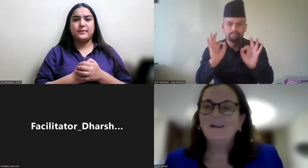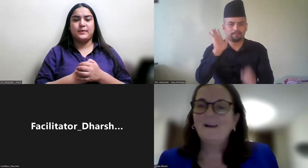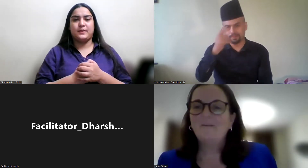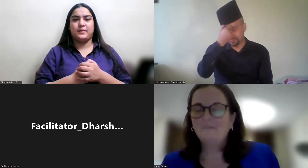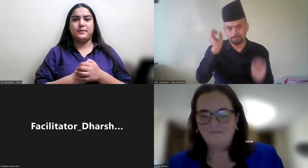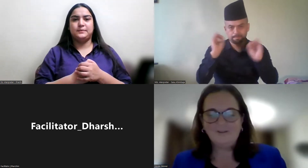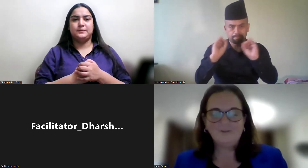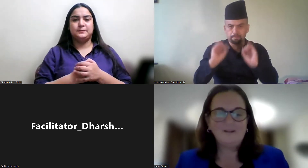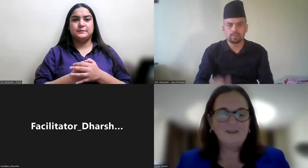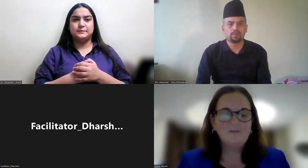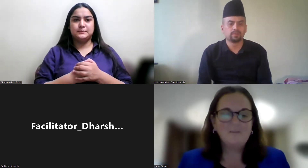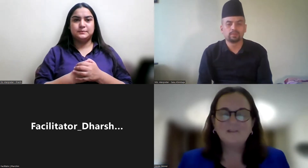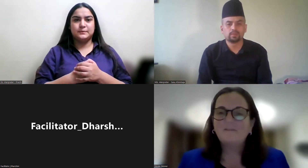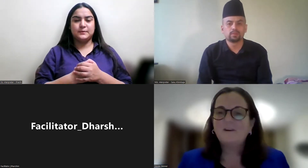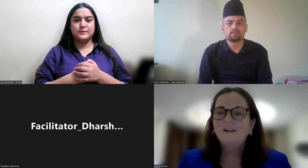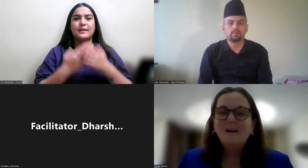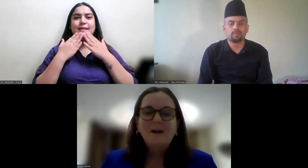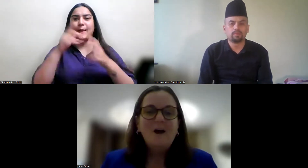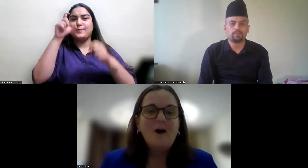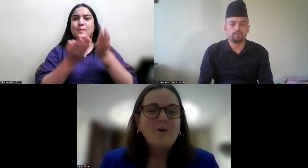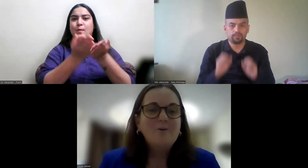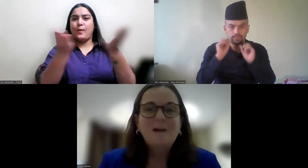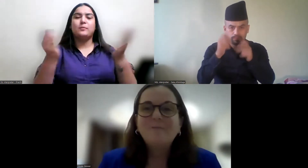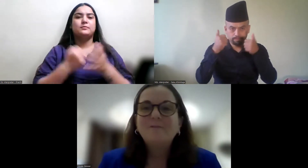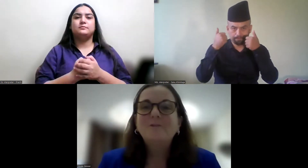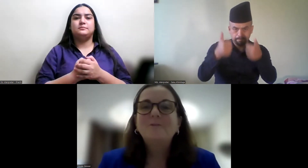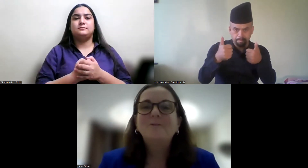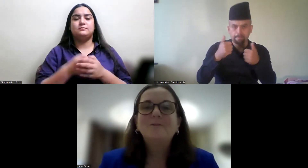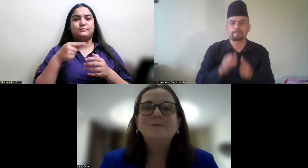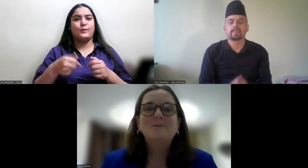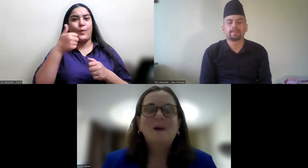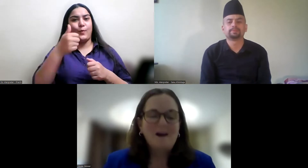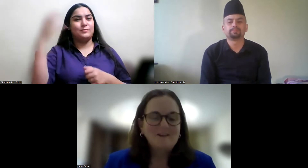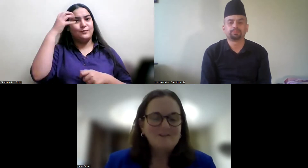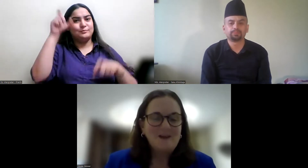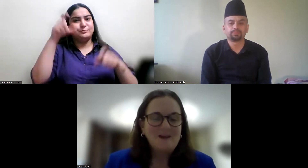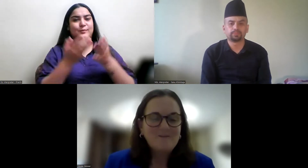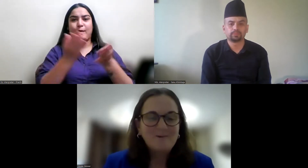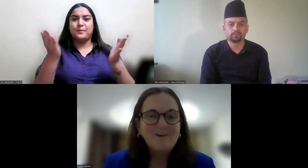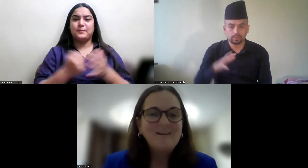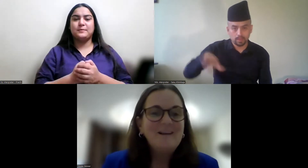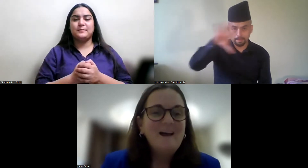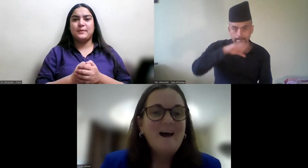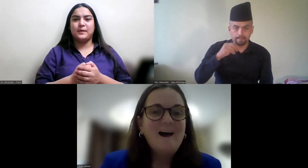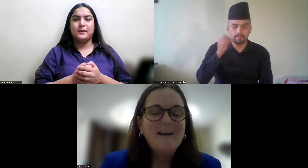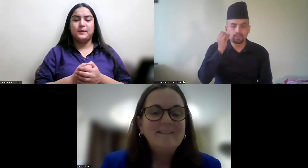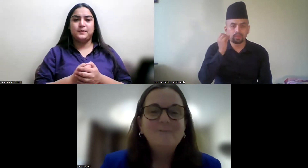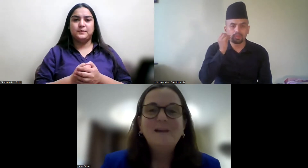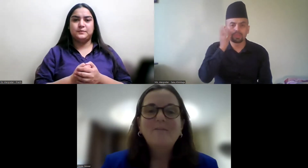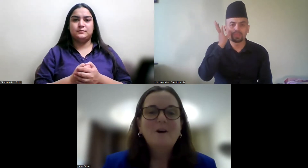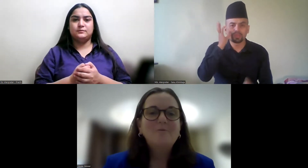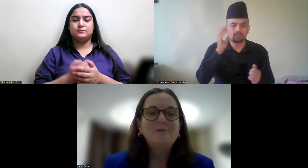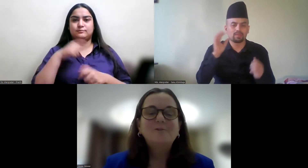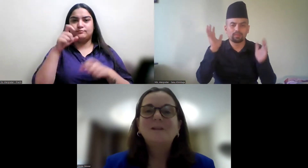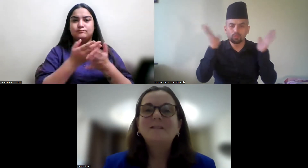well. That's great. Thank you very much. A very good afternoon to everyone. I see we